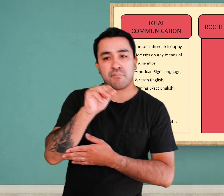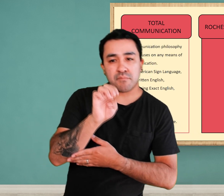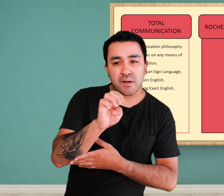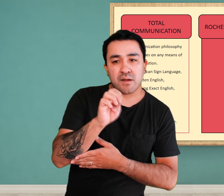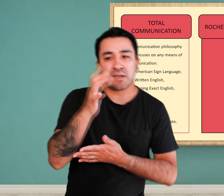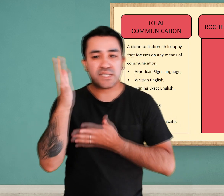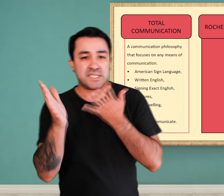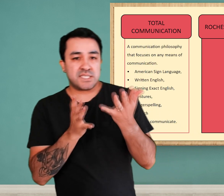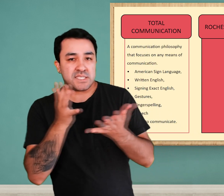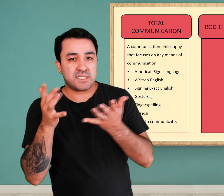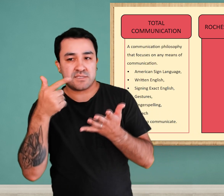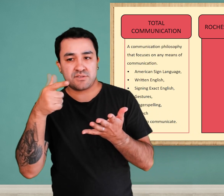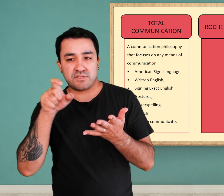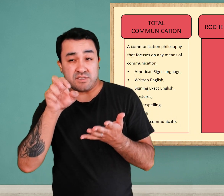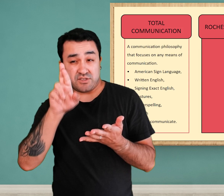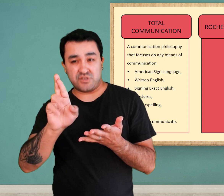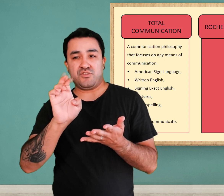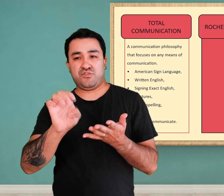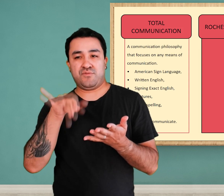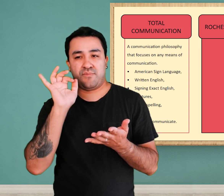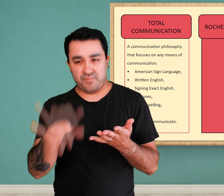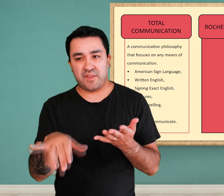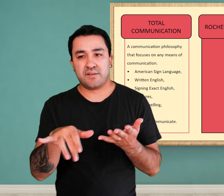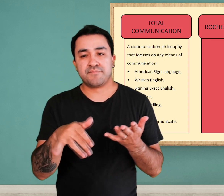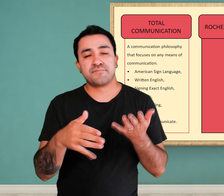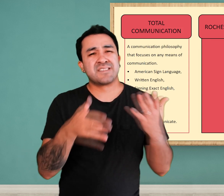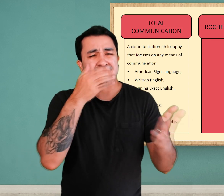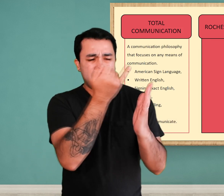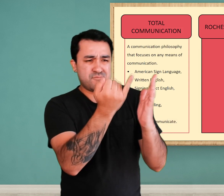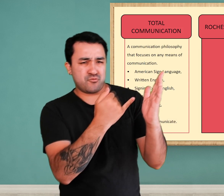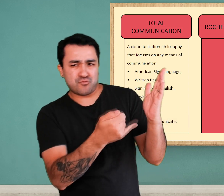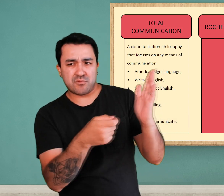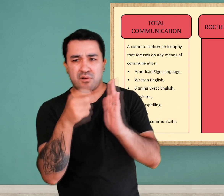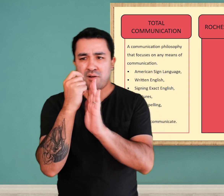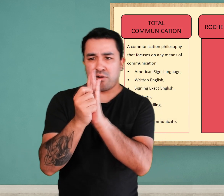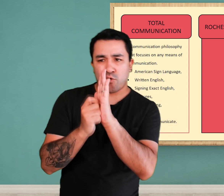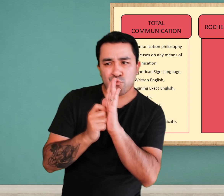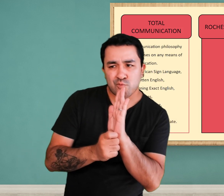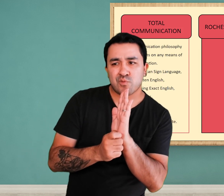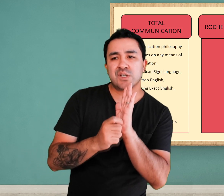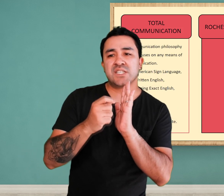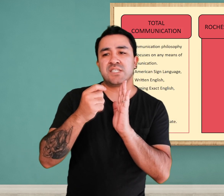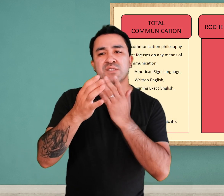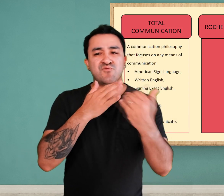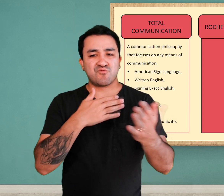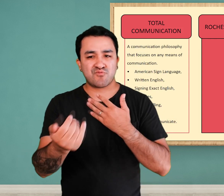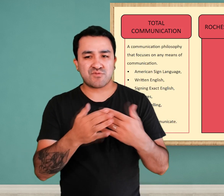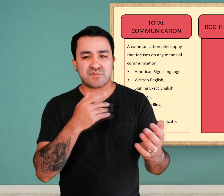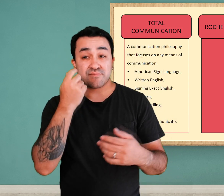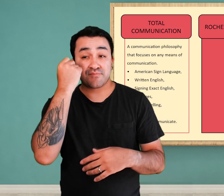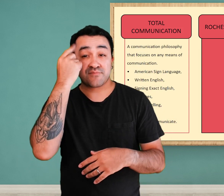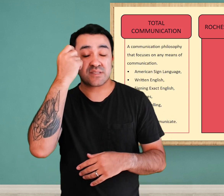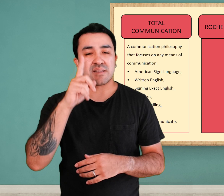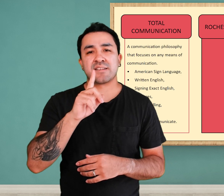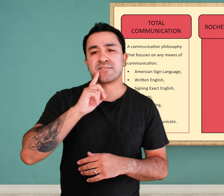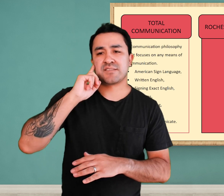audience understands you. This can include using spoken language, sign language, drawing pictures, writing,